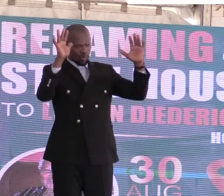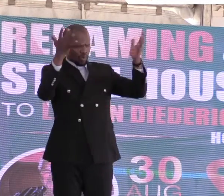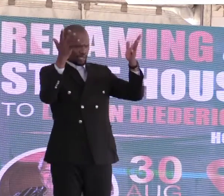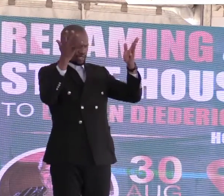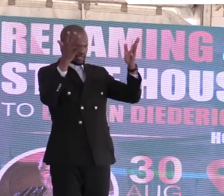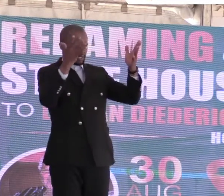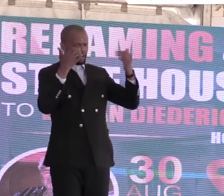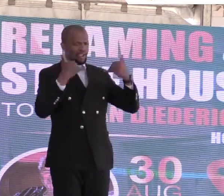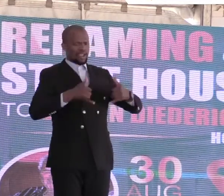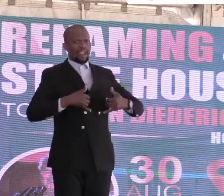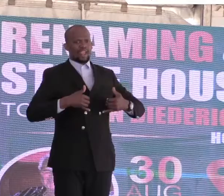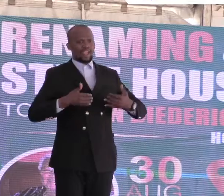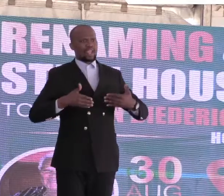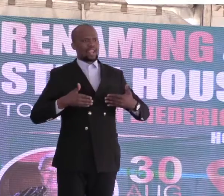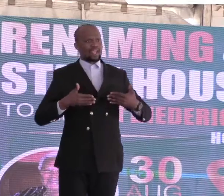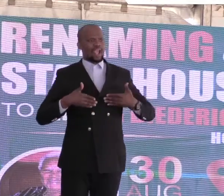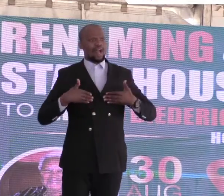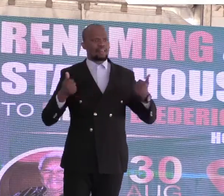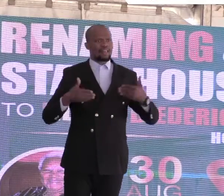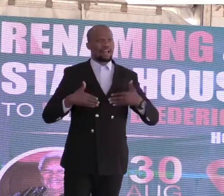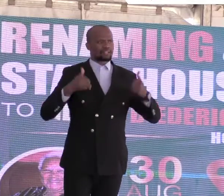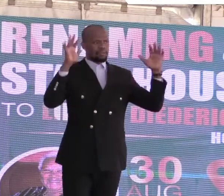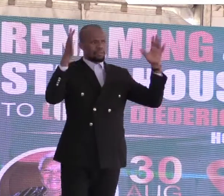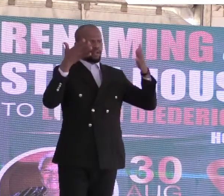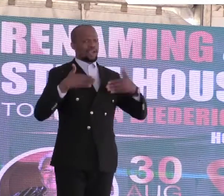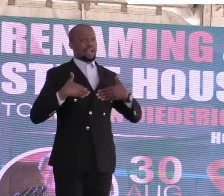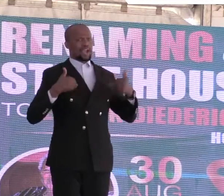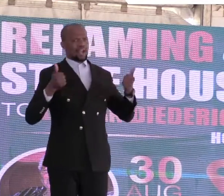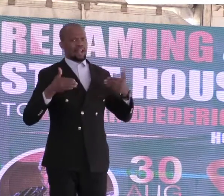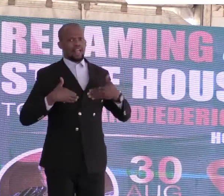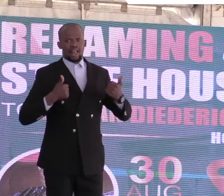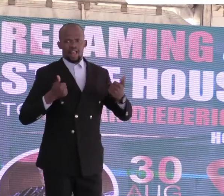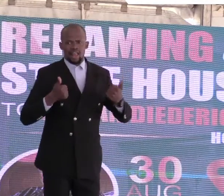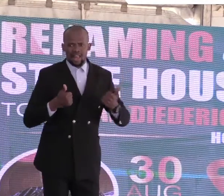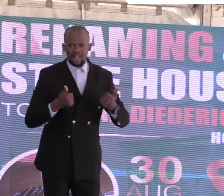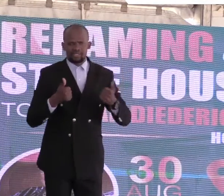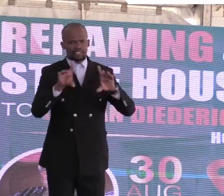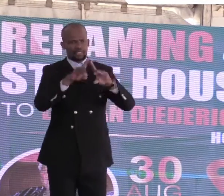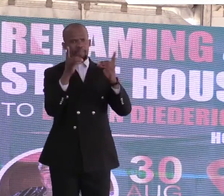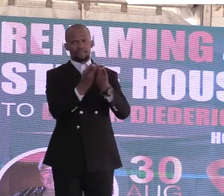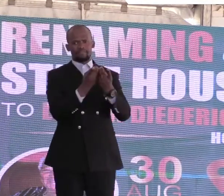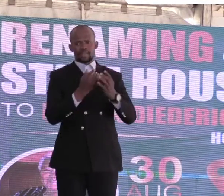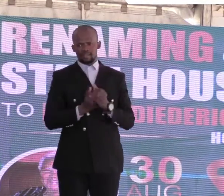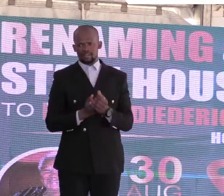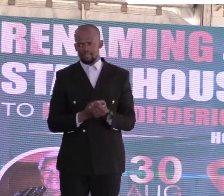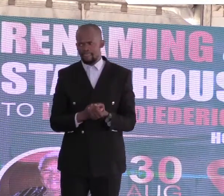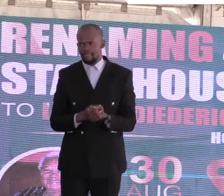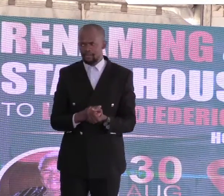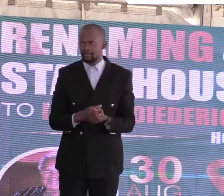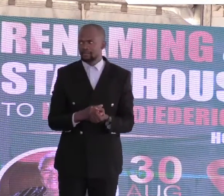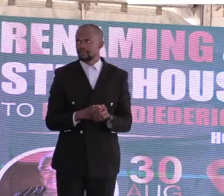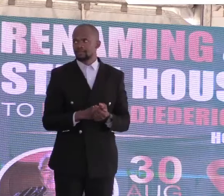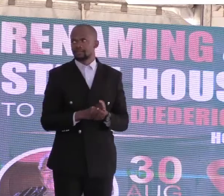the energy that has been put in there, the impetus that we are seeing, the creativity.